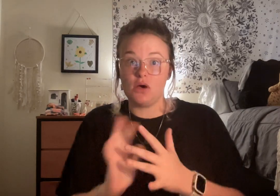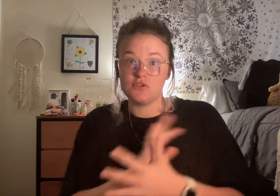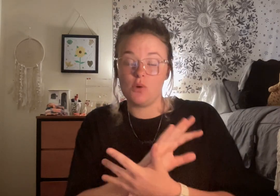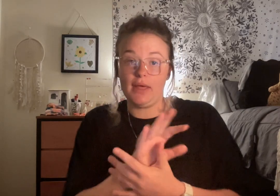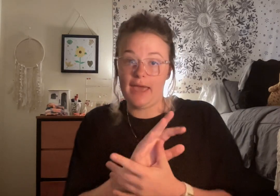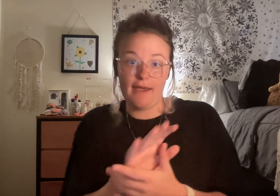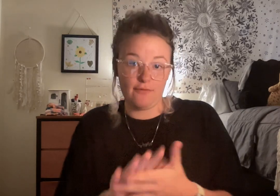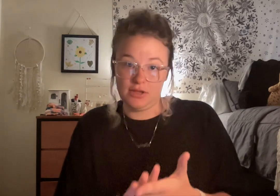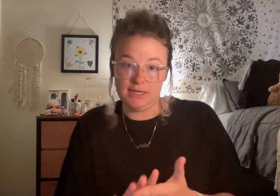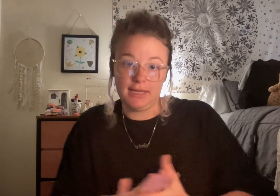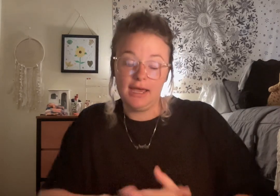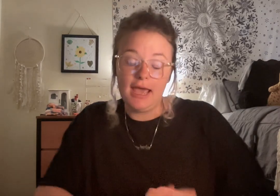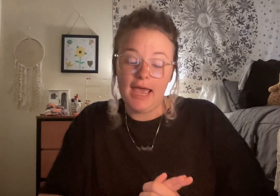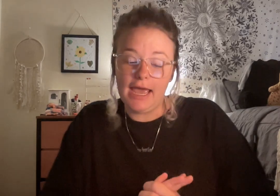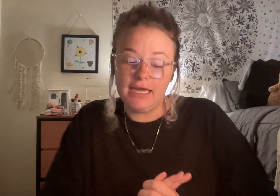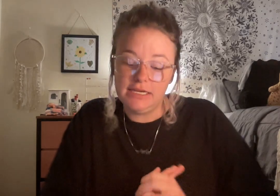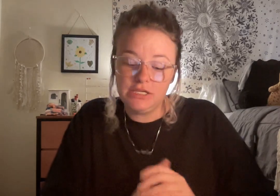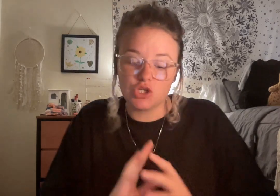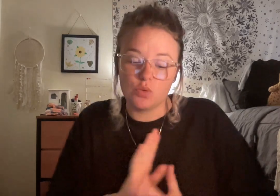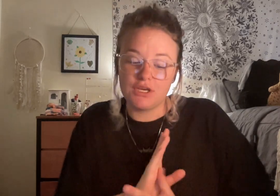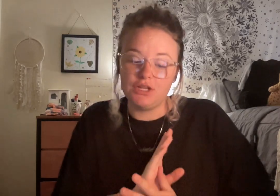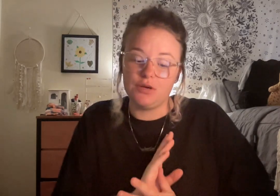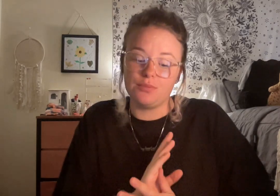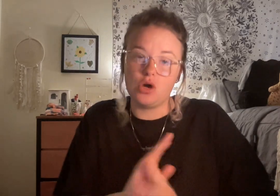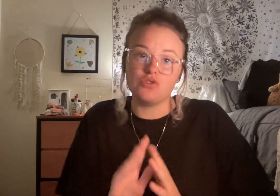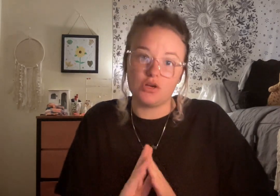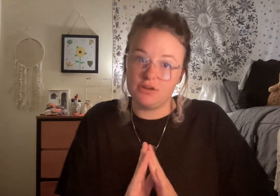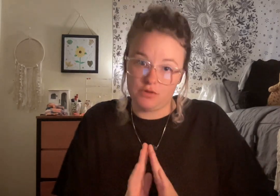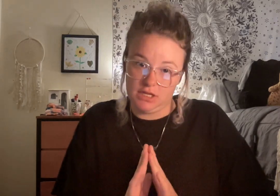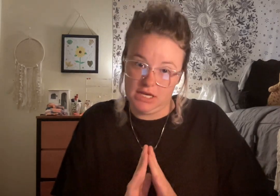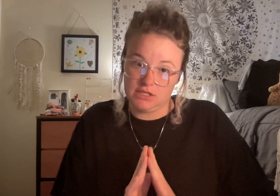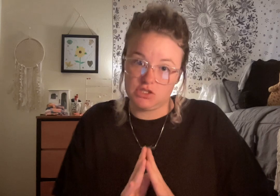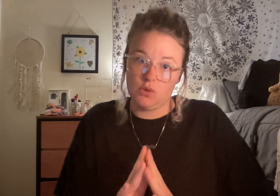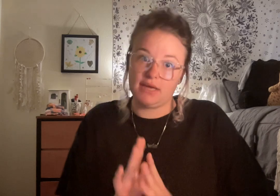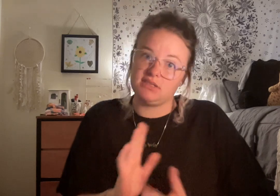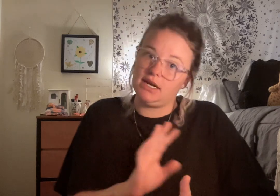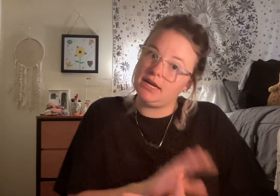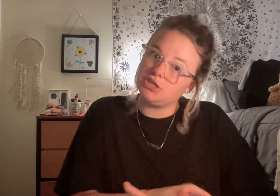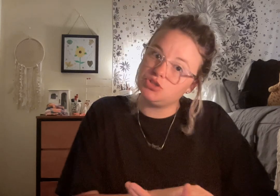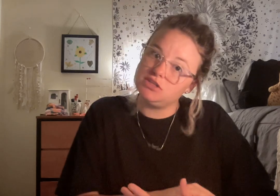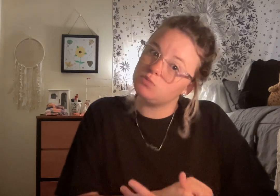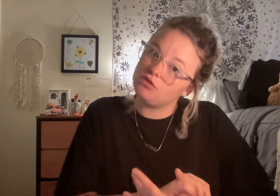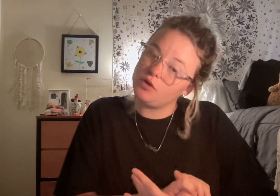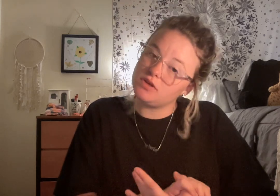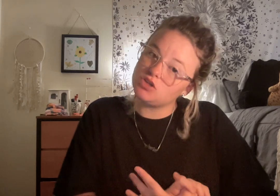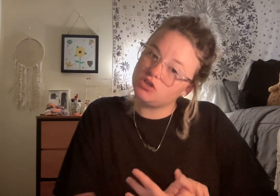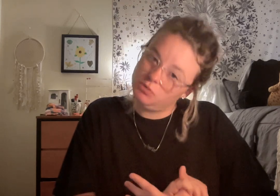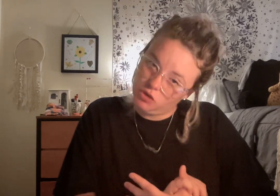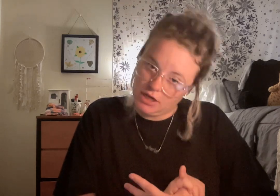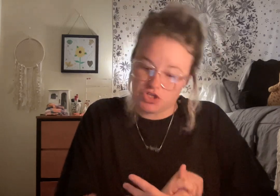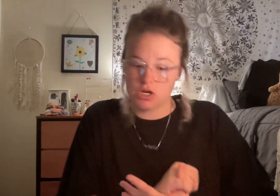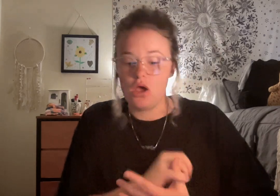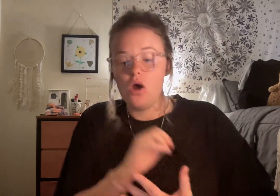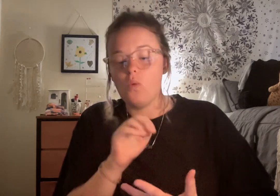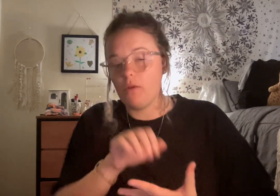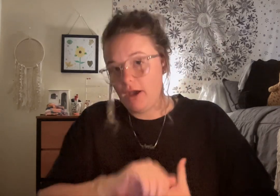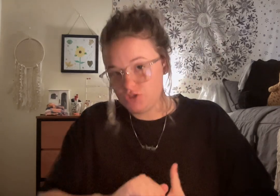so like everything. And each curriculum goes on different things. So like Signing Naturally is more focused on communication, while Master